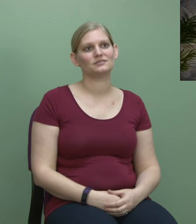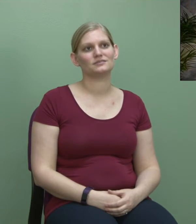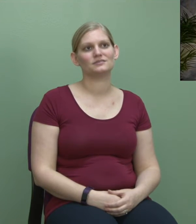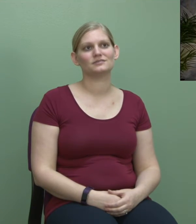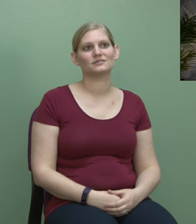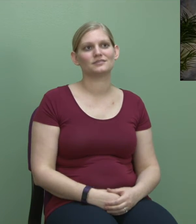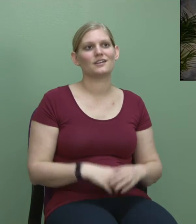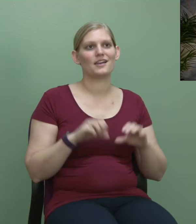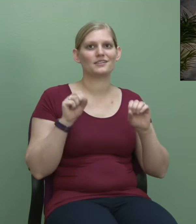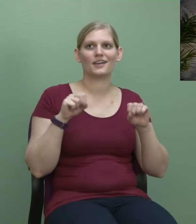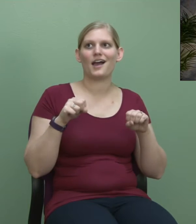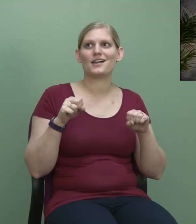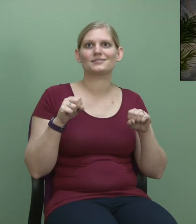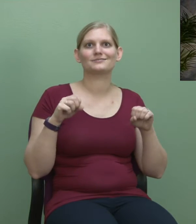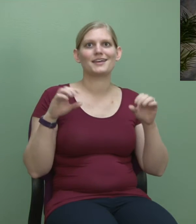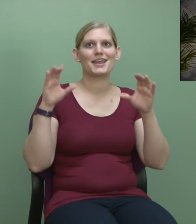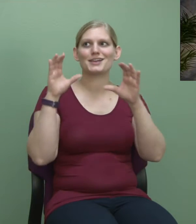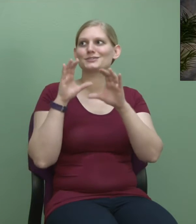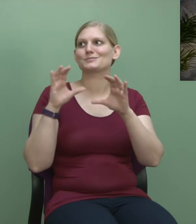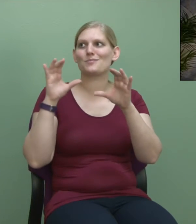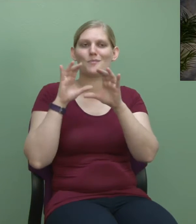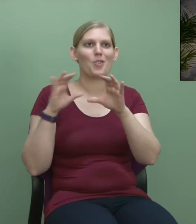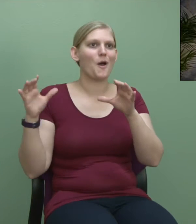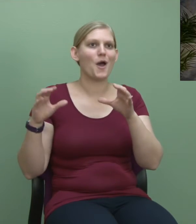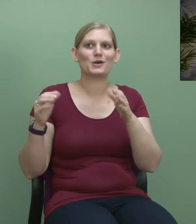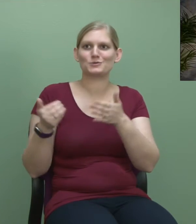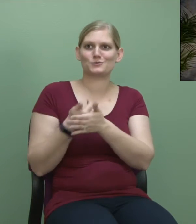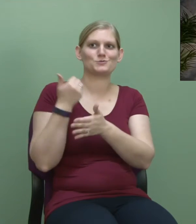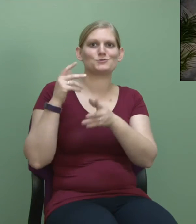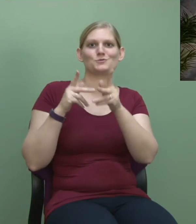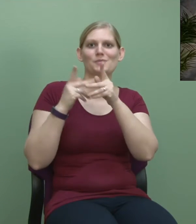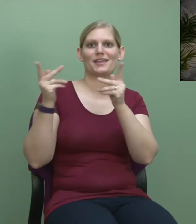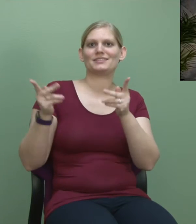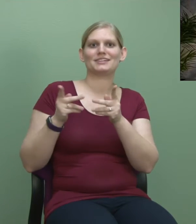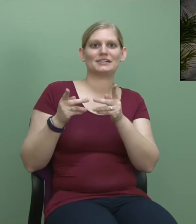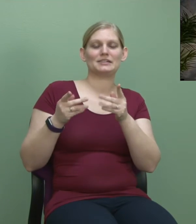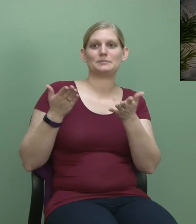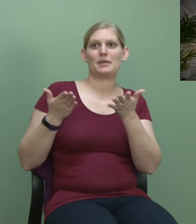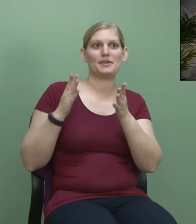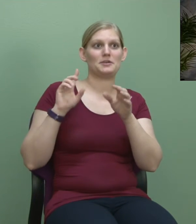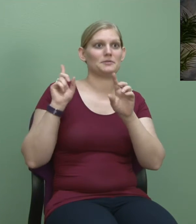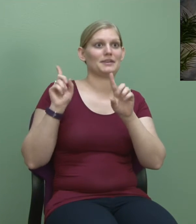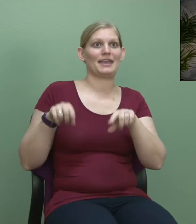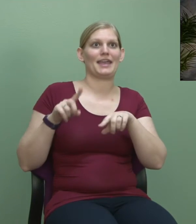exploring new places that otherwise you wouldn't or couldn't go through the